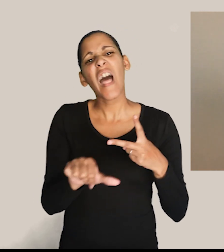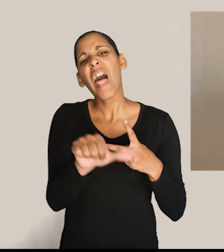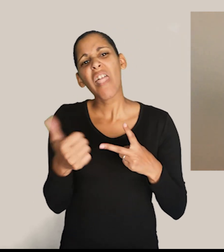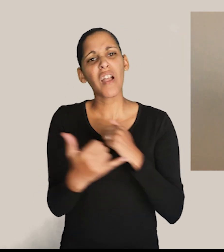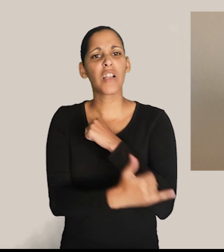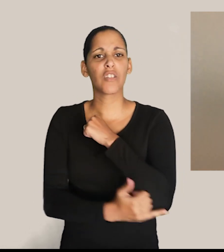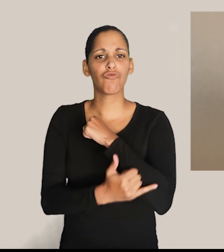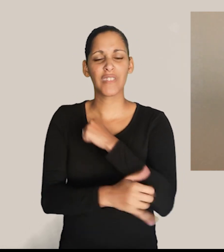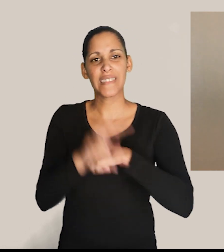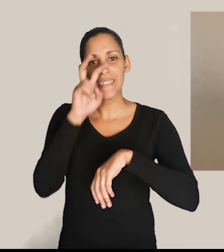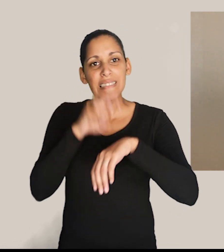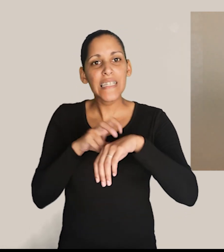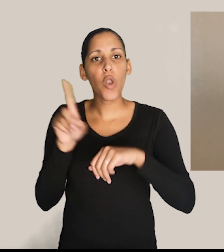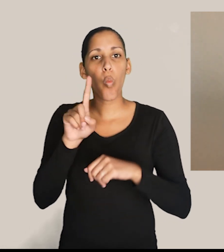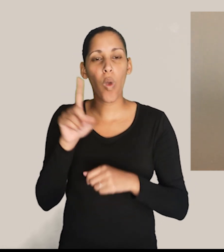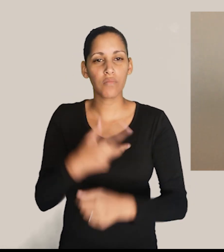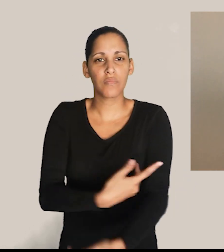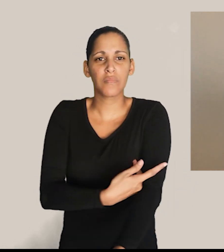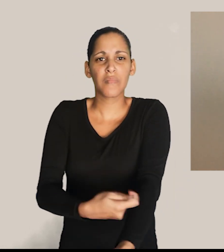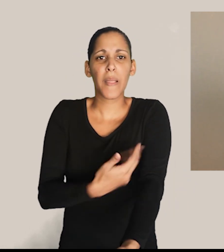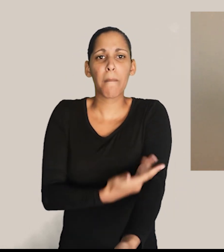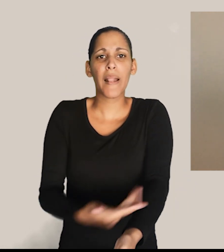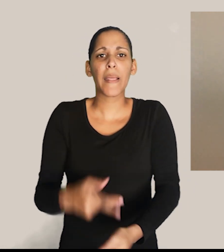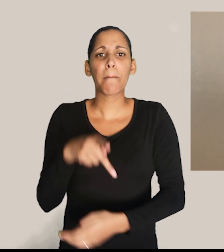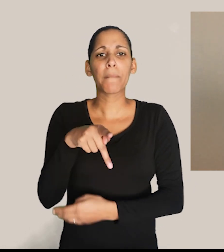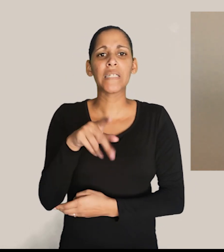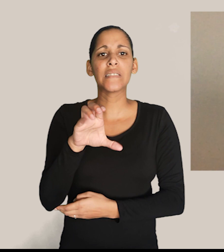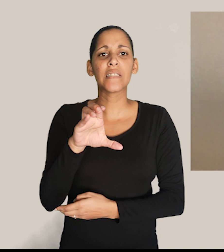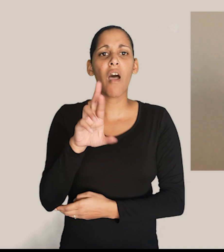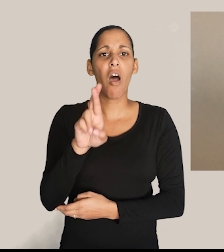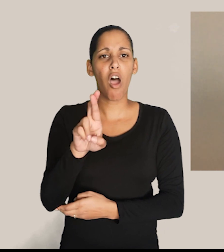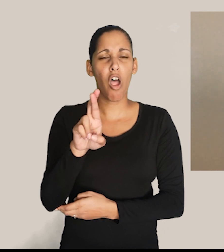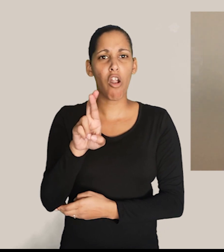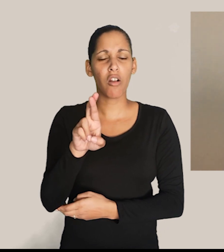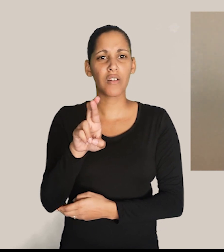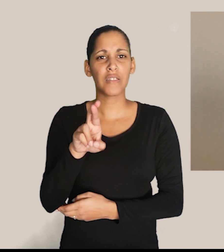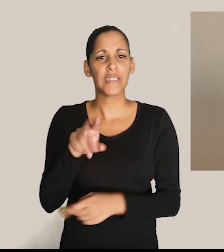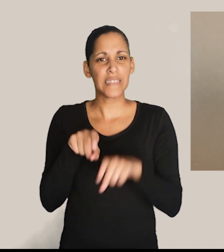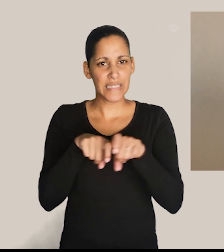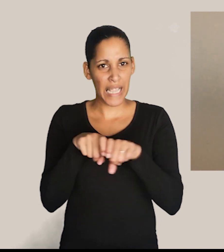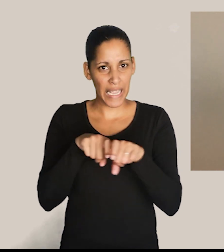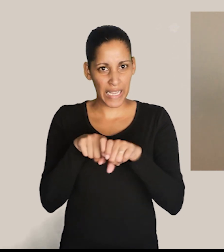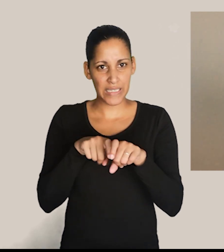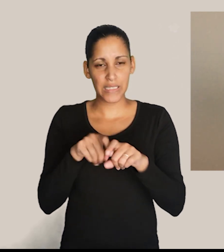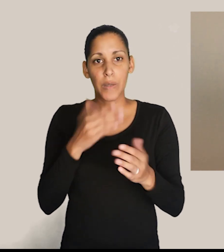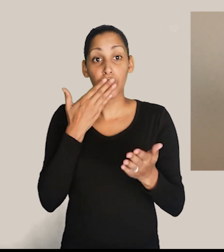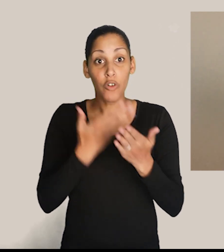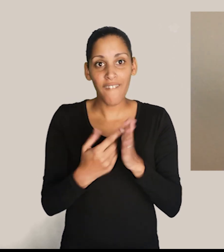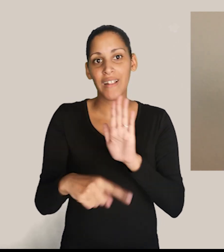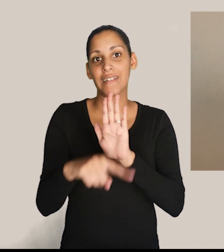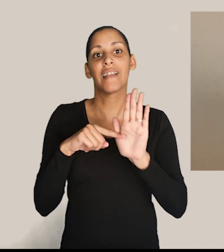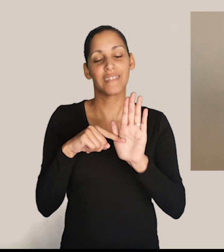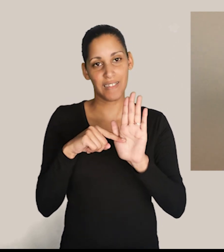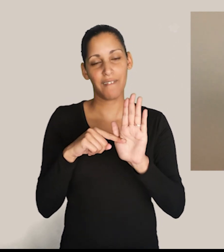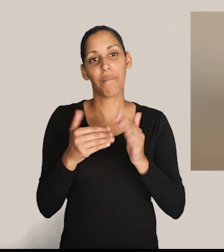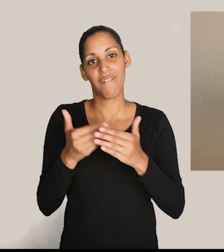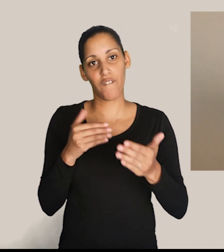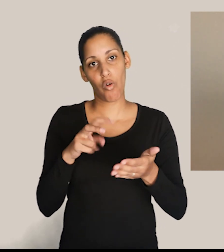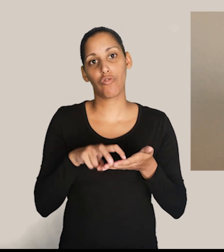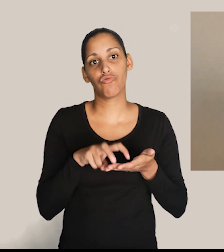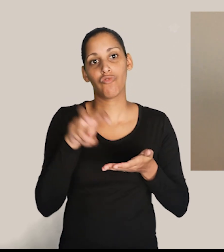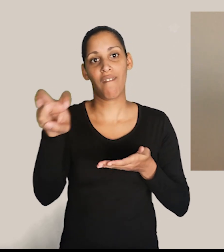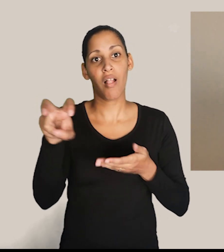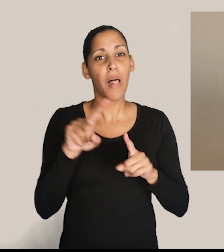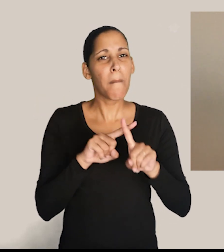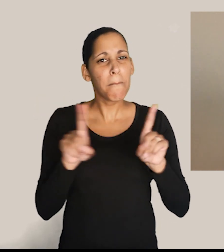whilst others still require a negative COVID PCR test prior to travel. What I suggest is